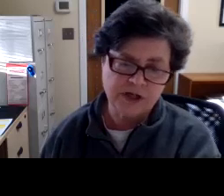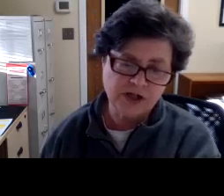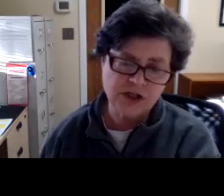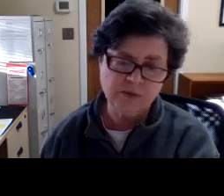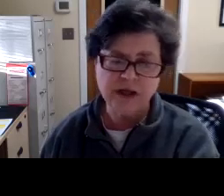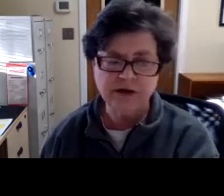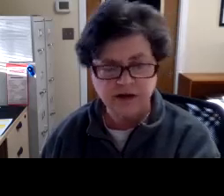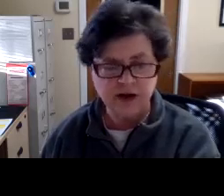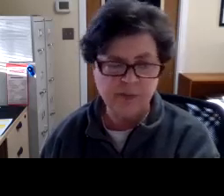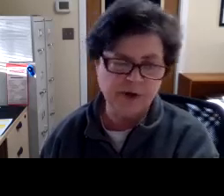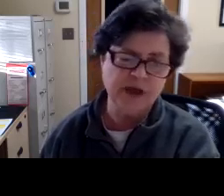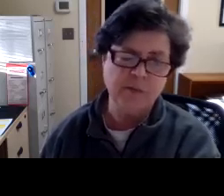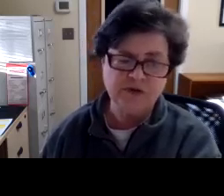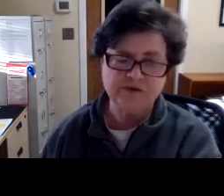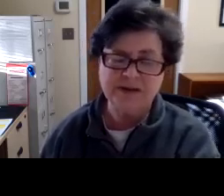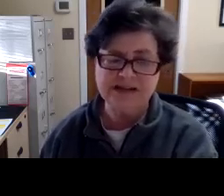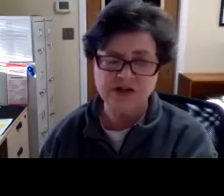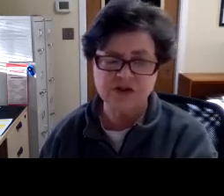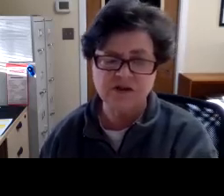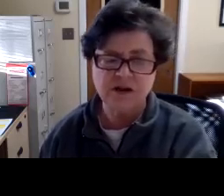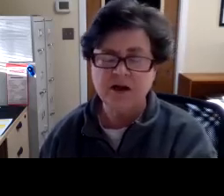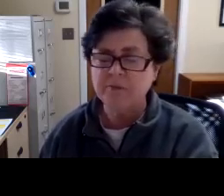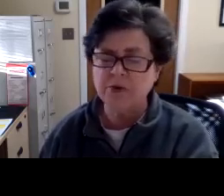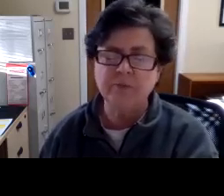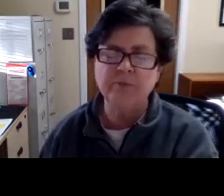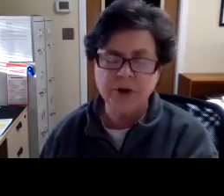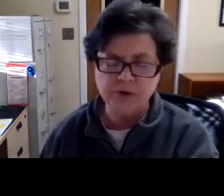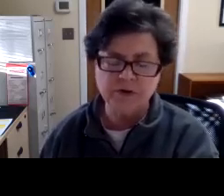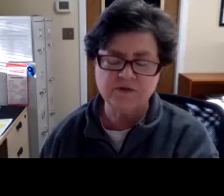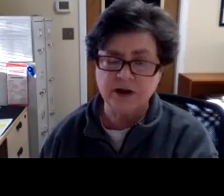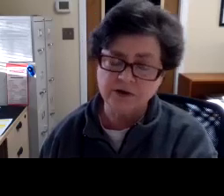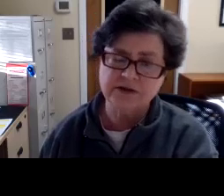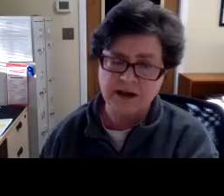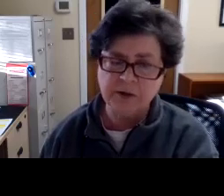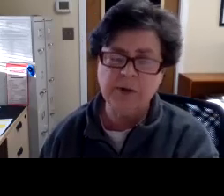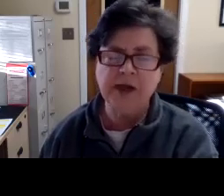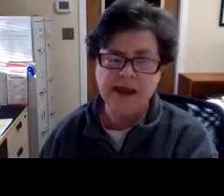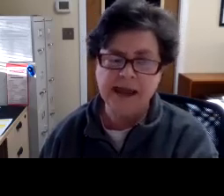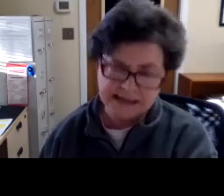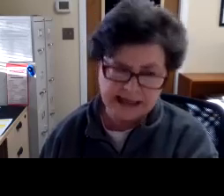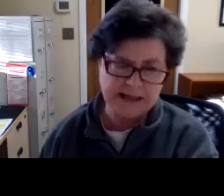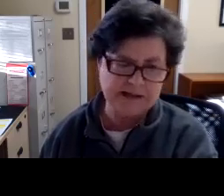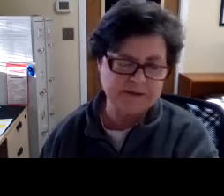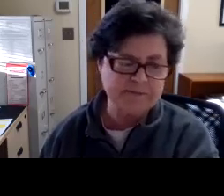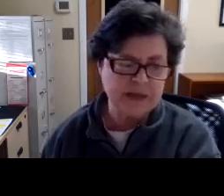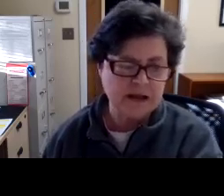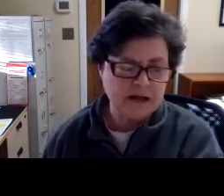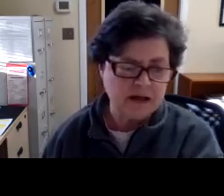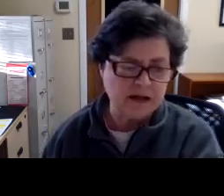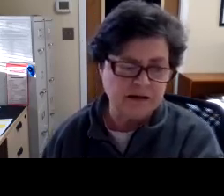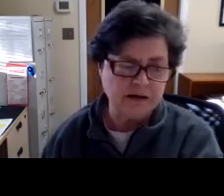without transportation, without income, and without most of my possessions, but with boatloads of understandable